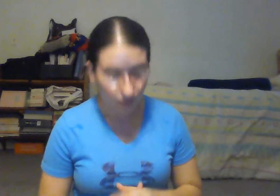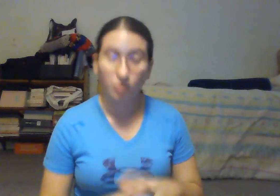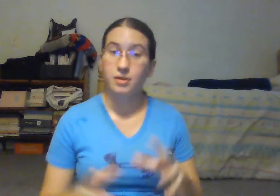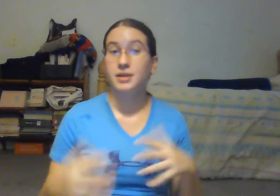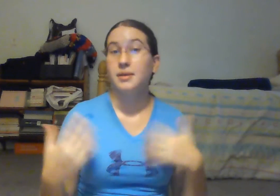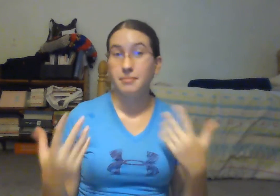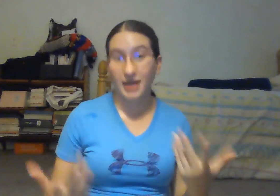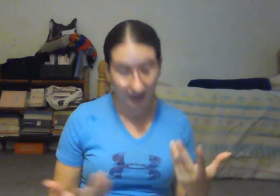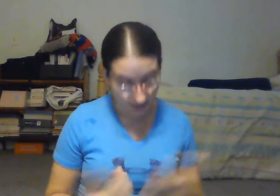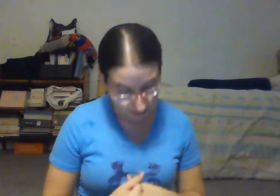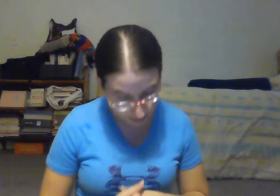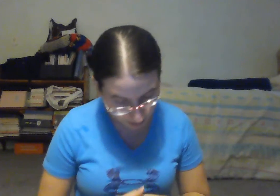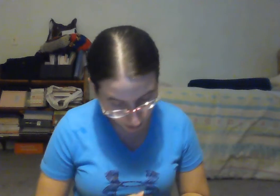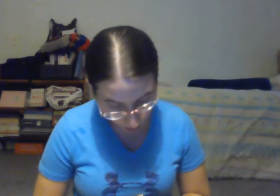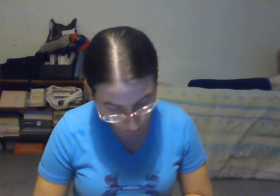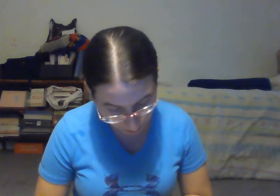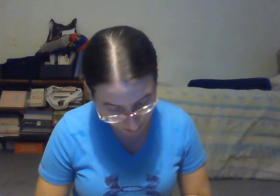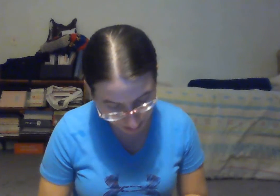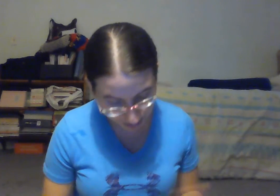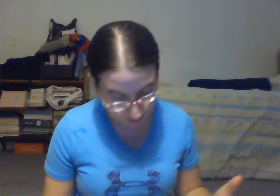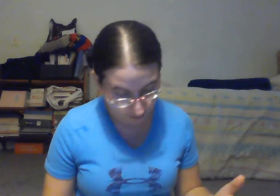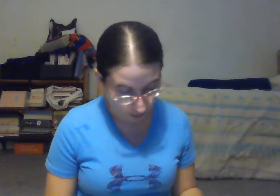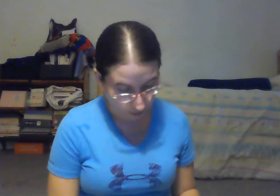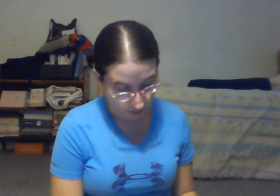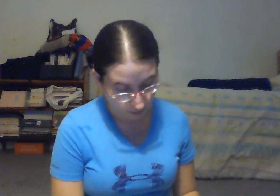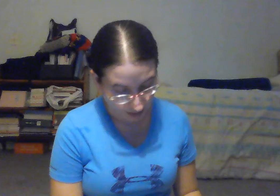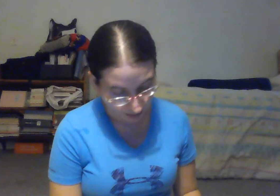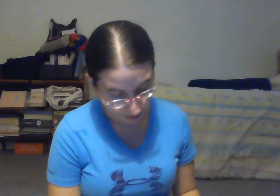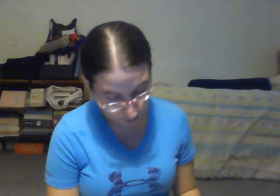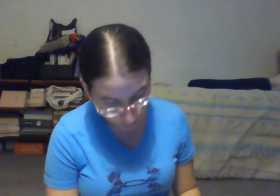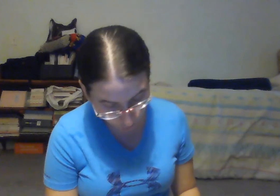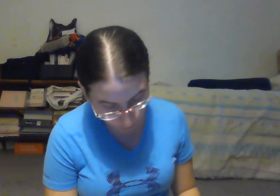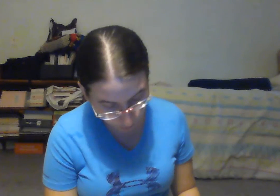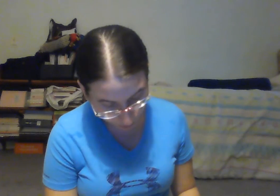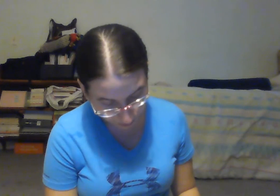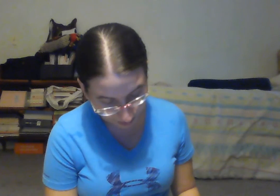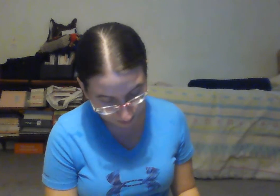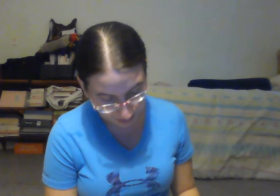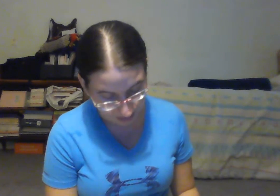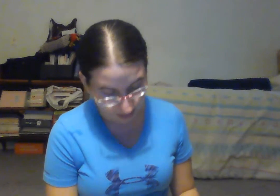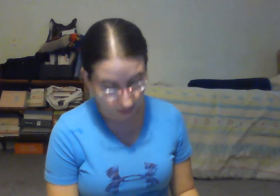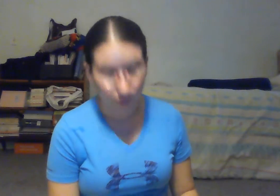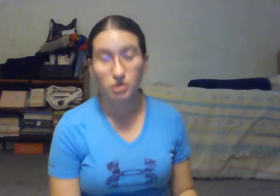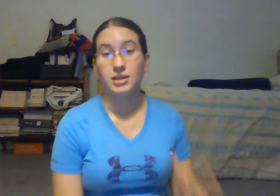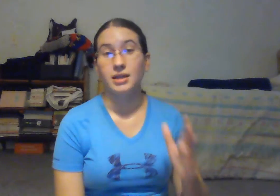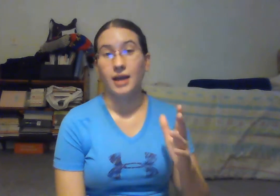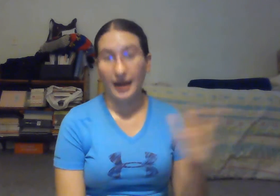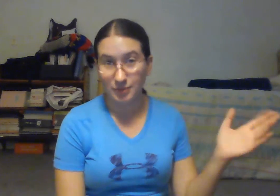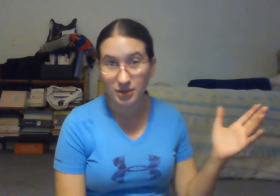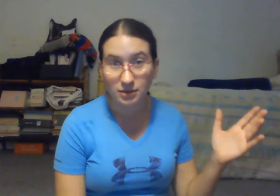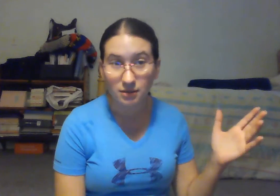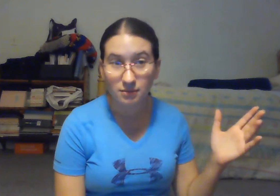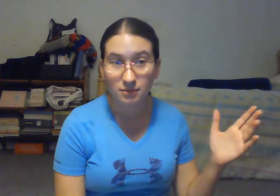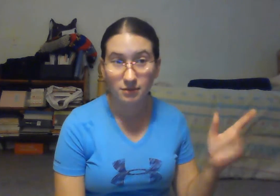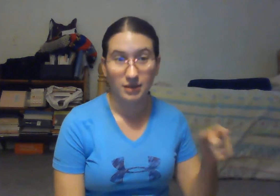or commands are made in the following way. The you pronoun is usually absent, right?